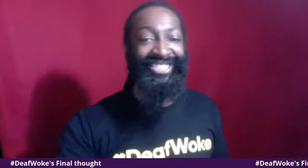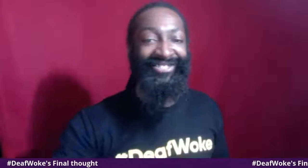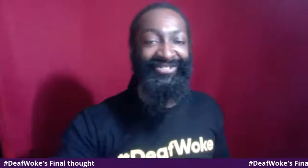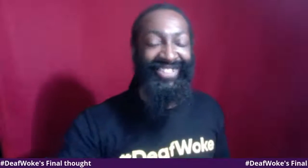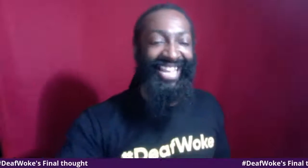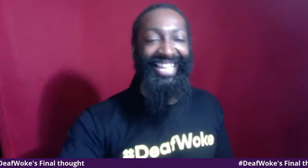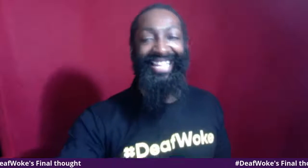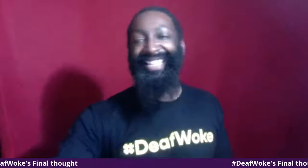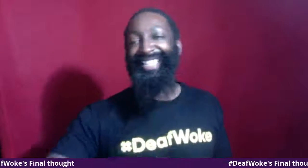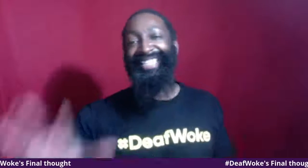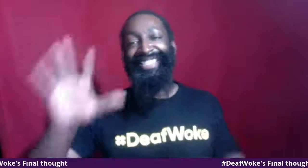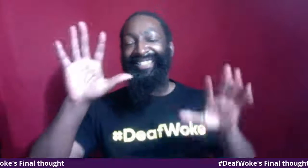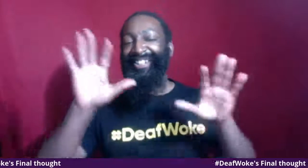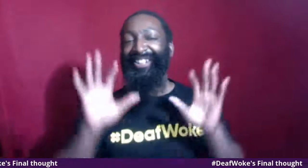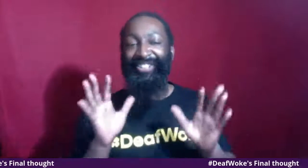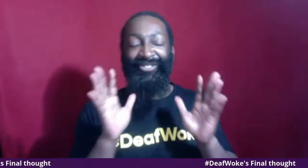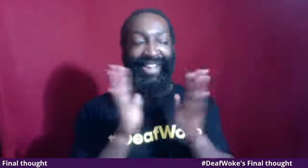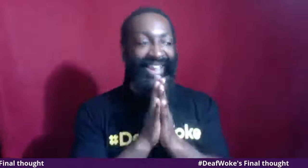That was great.